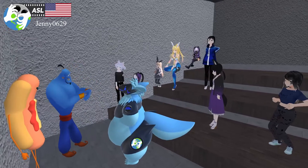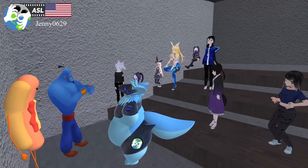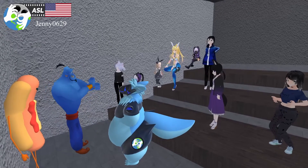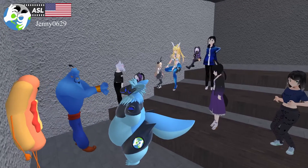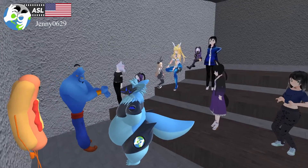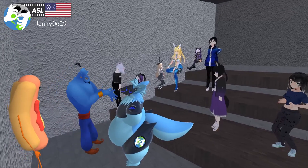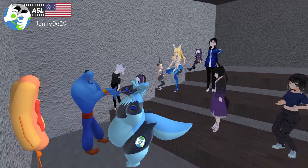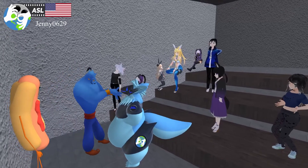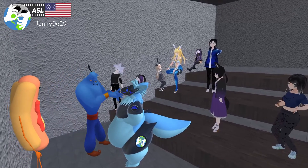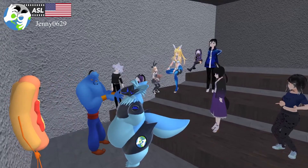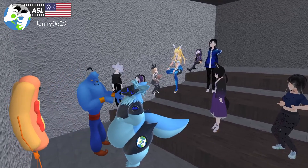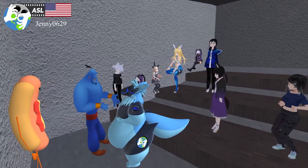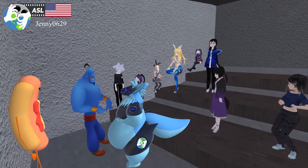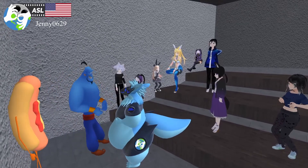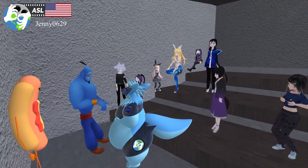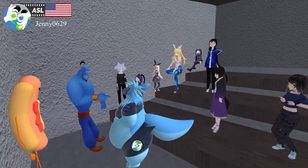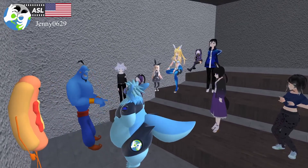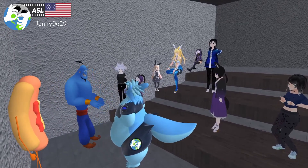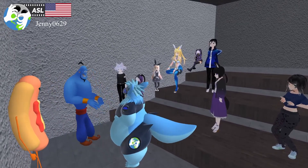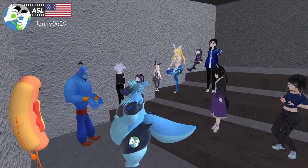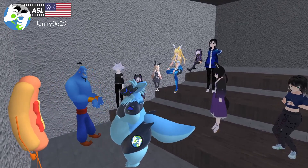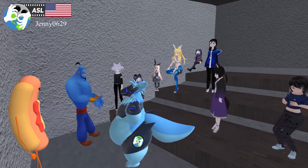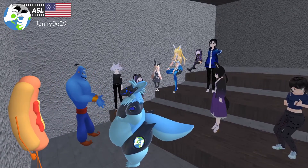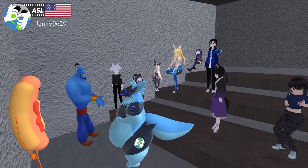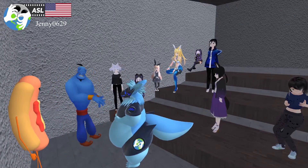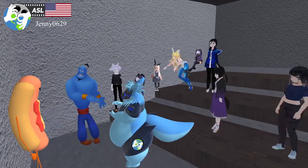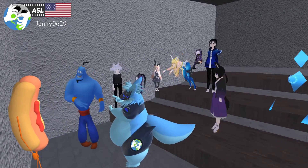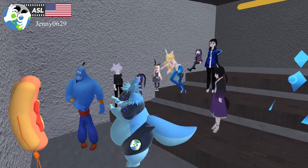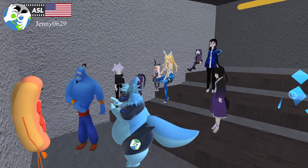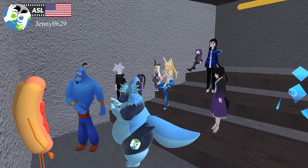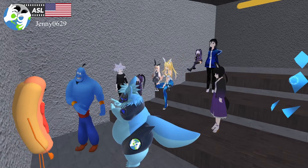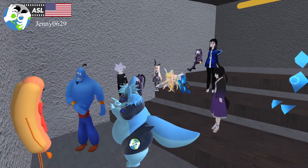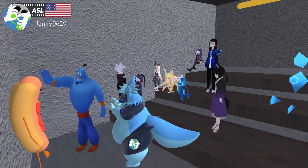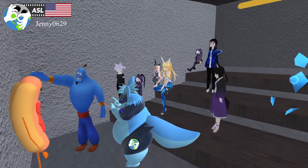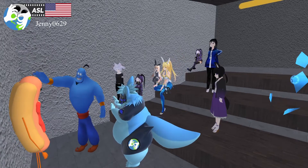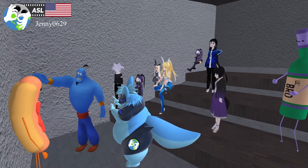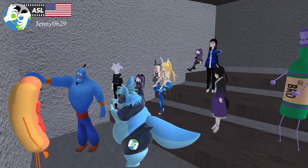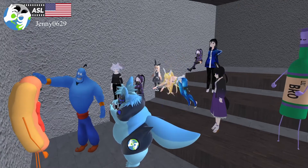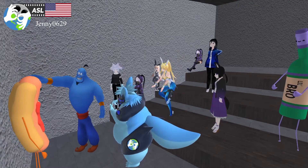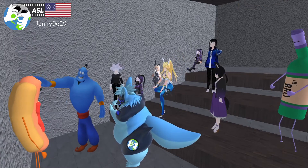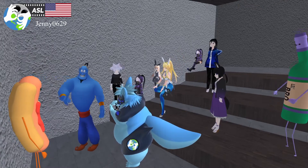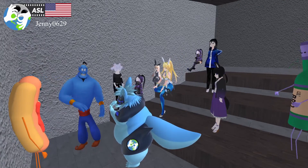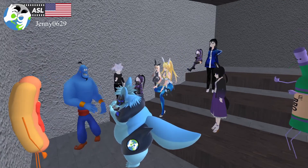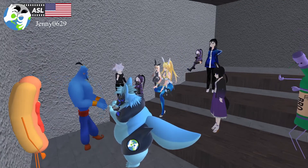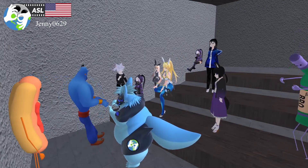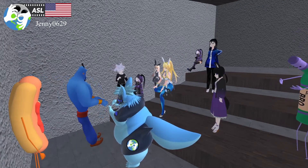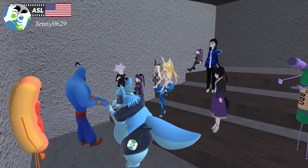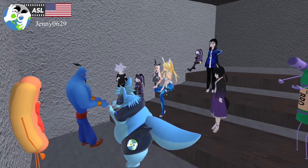Who I think we should train, will- guys, because there isn't like 10 minutes left or something like that. Story? Oh, who'll